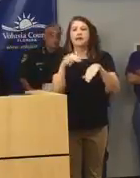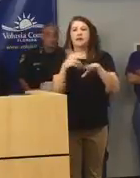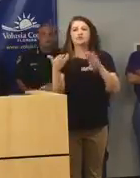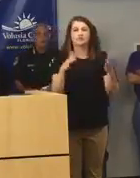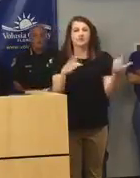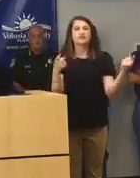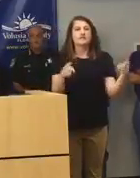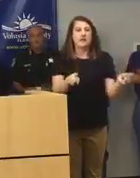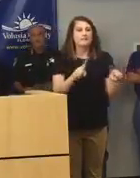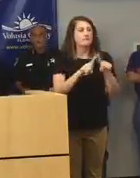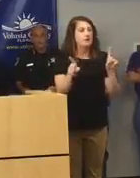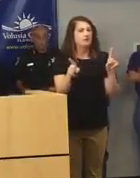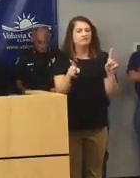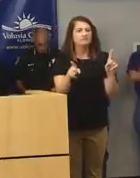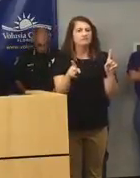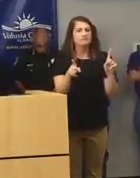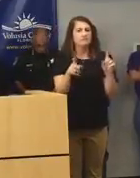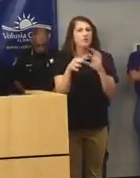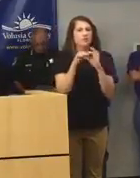but